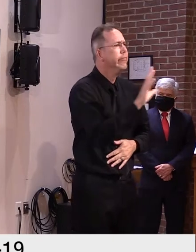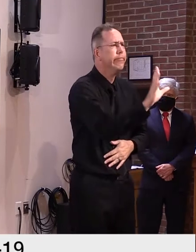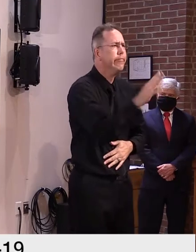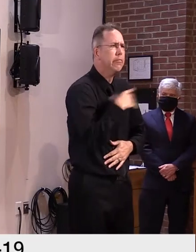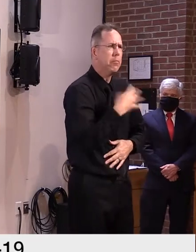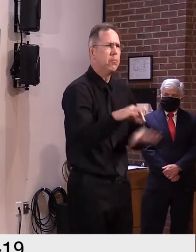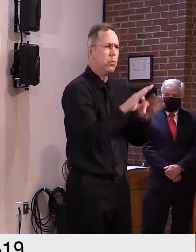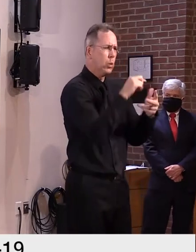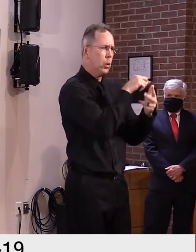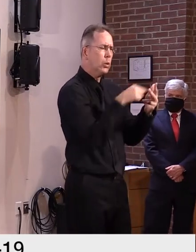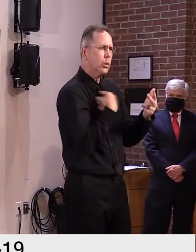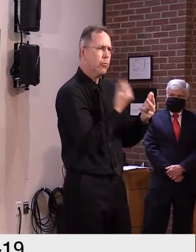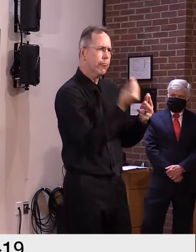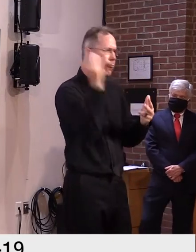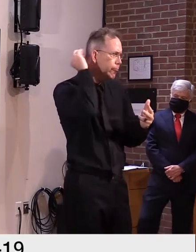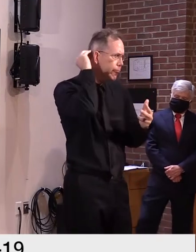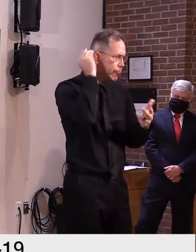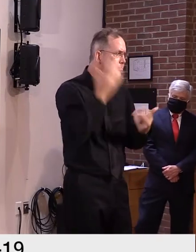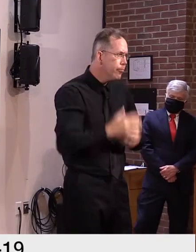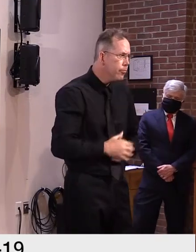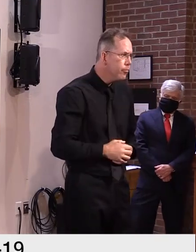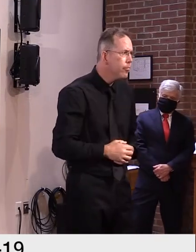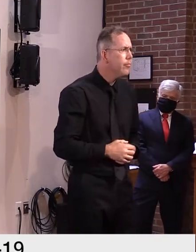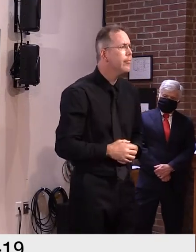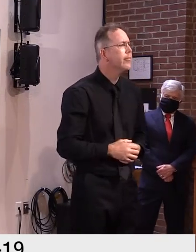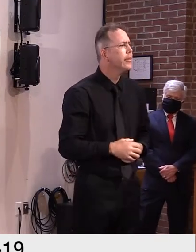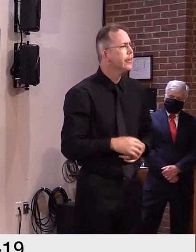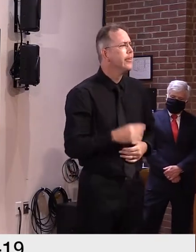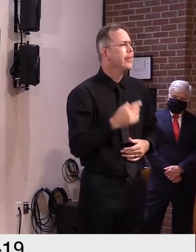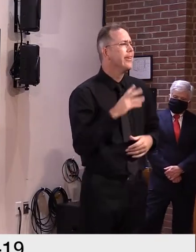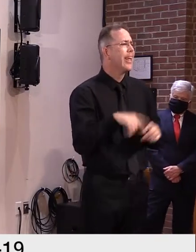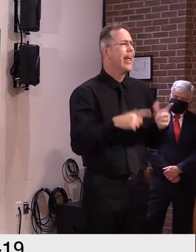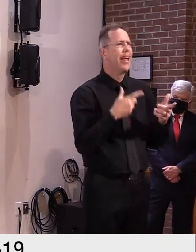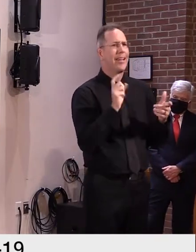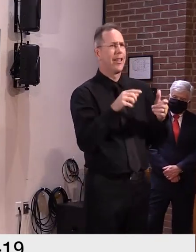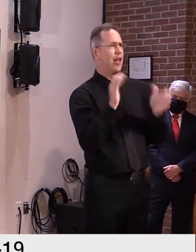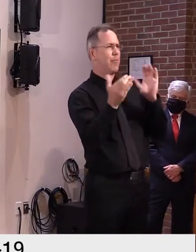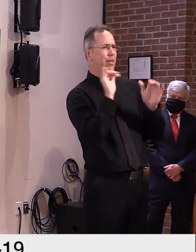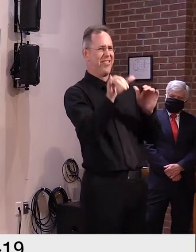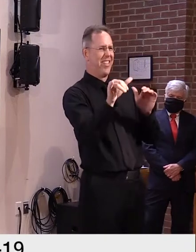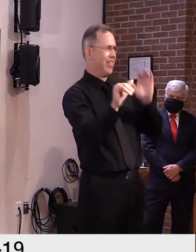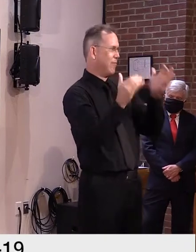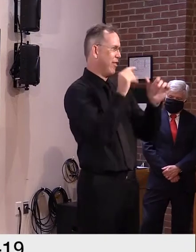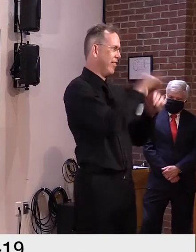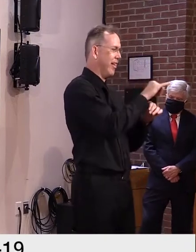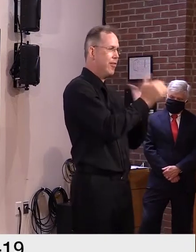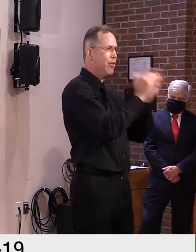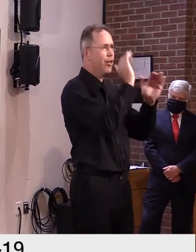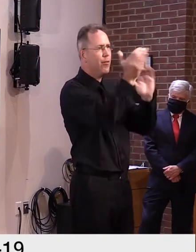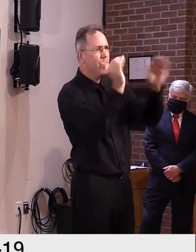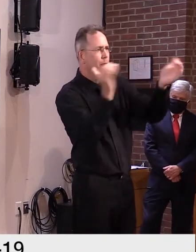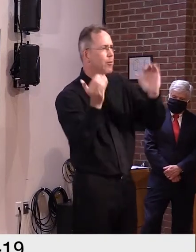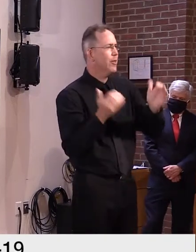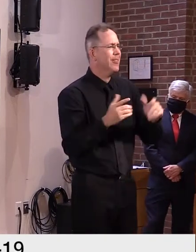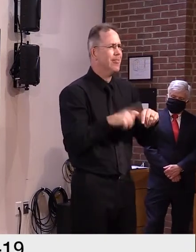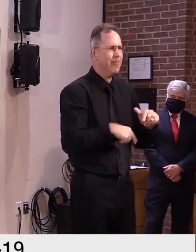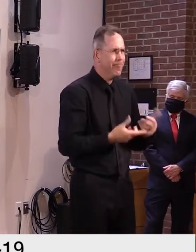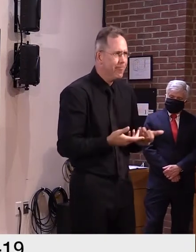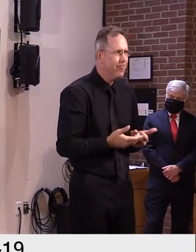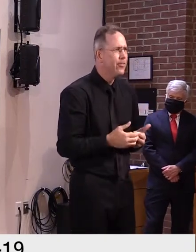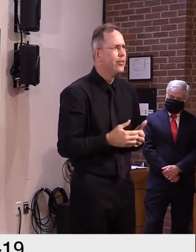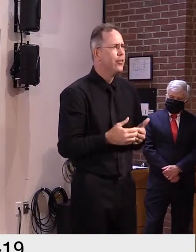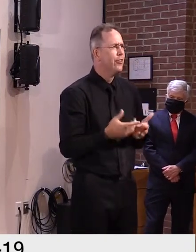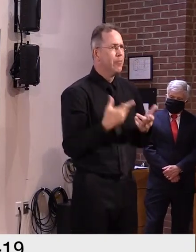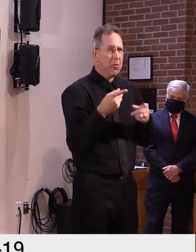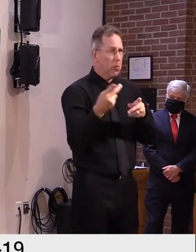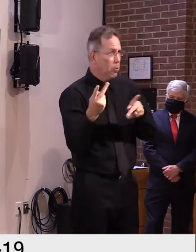think it's a little bit of a false equation here to try to balance one versus the other and say, well, it's much worse if